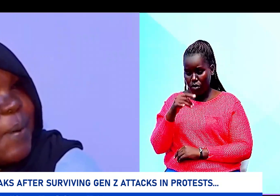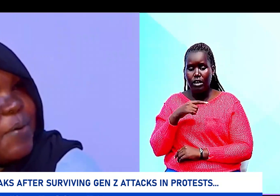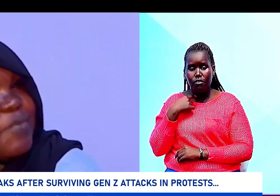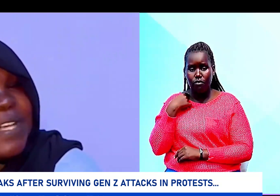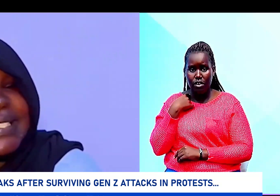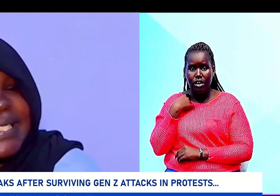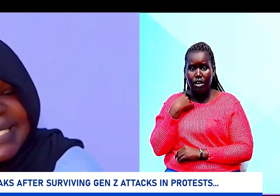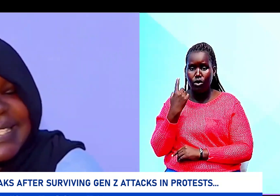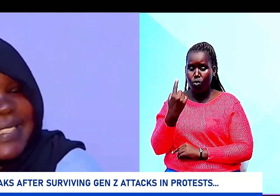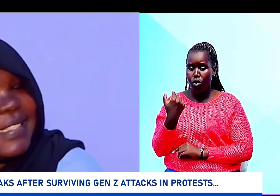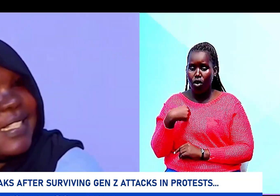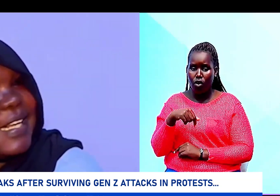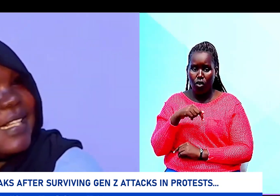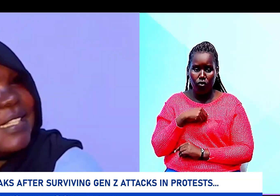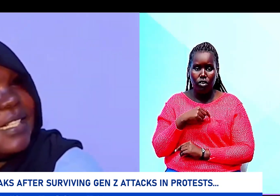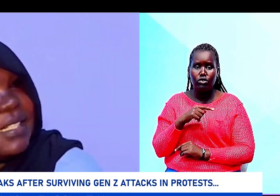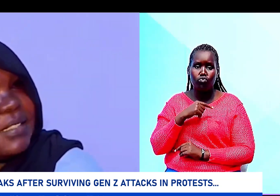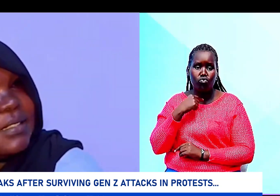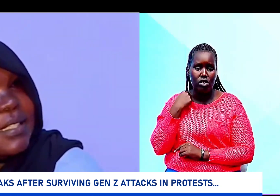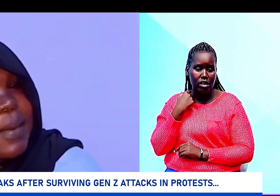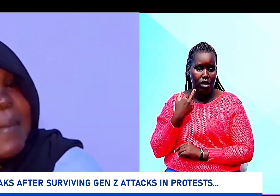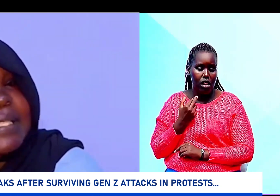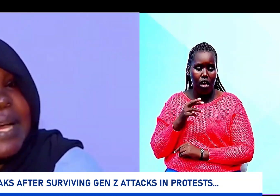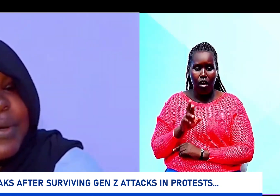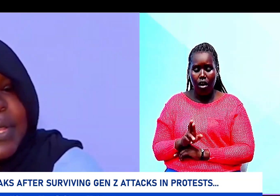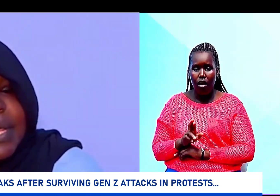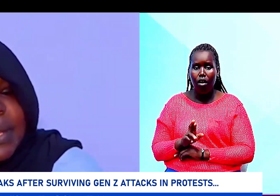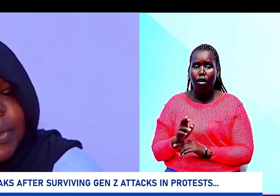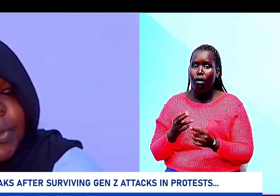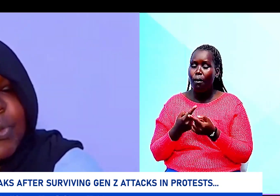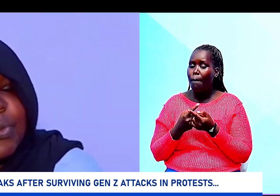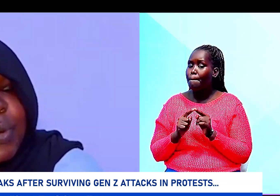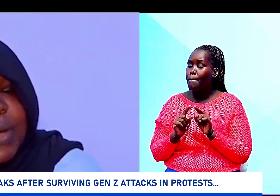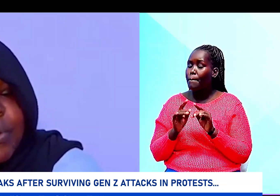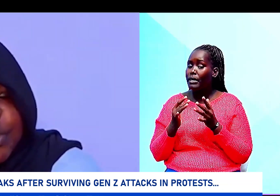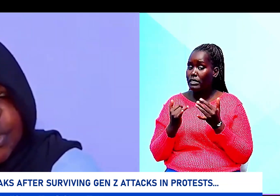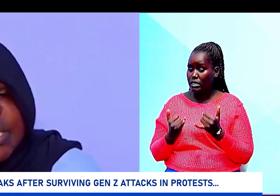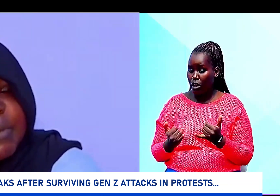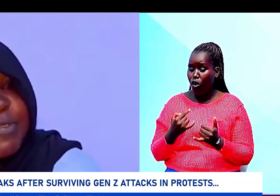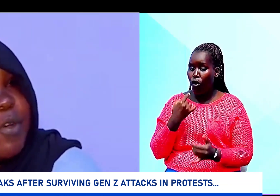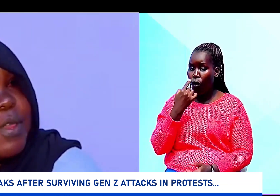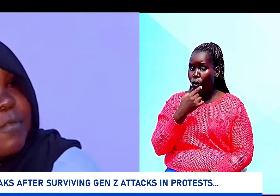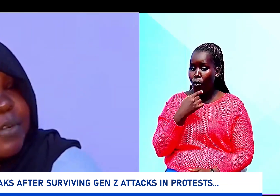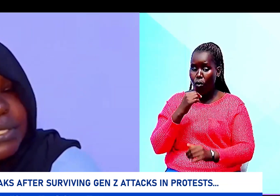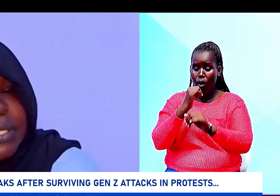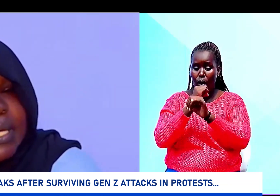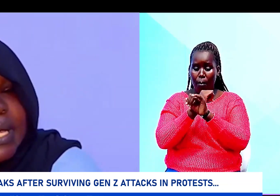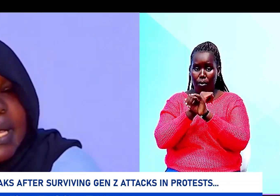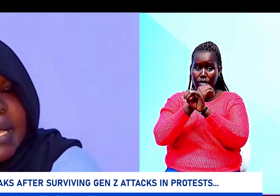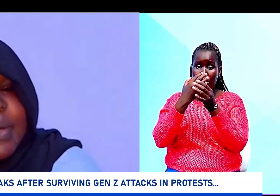one of us. Let's just kill her. But now, those who were shielding me on the front,